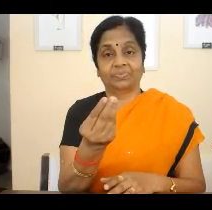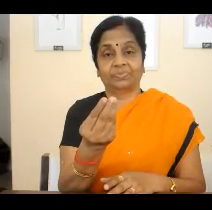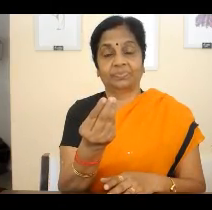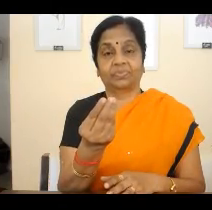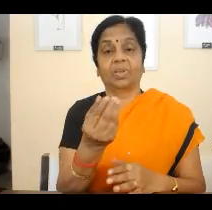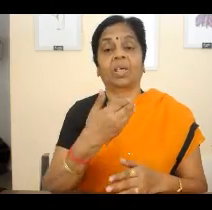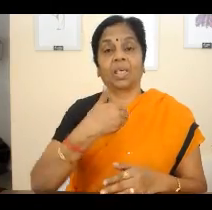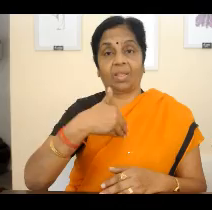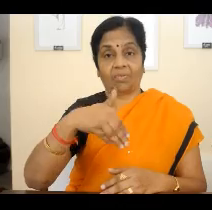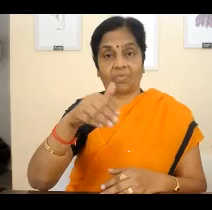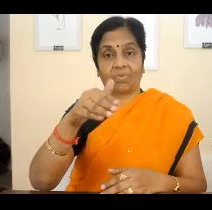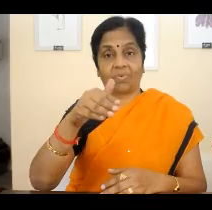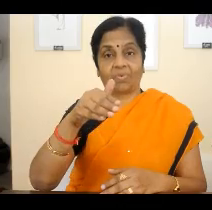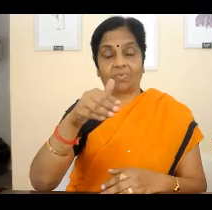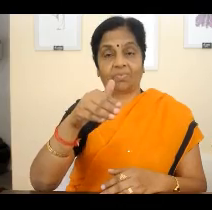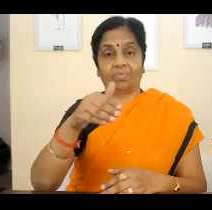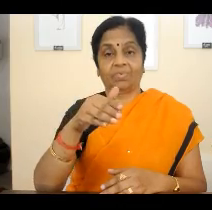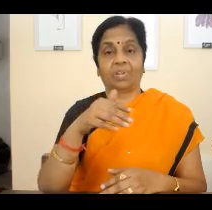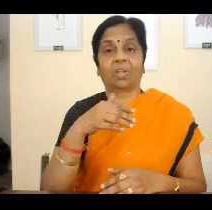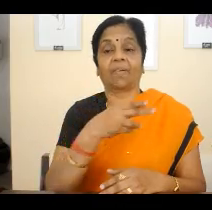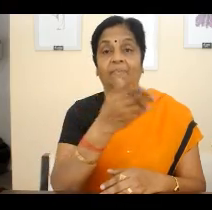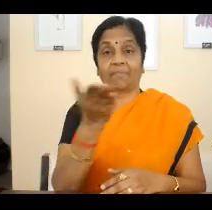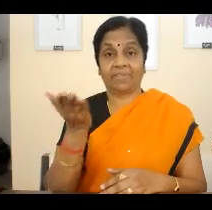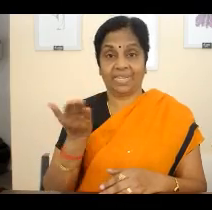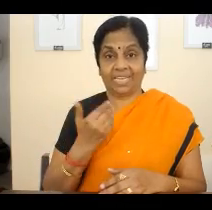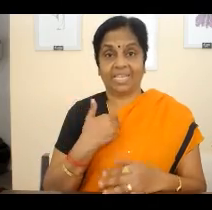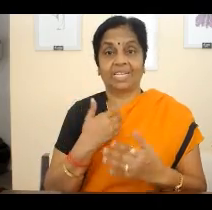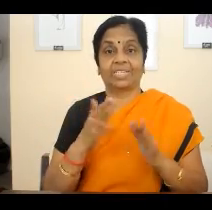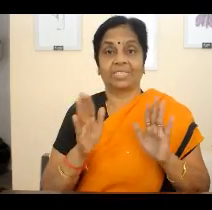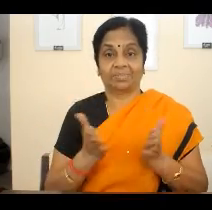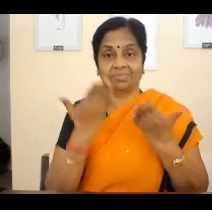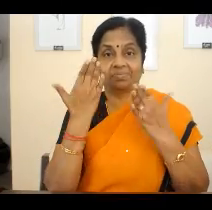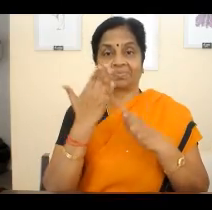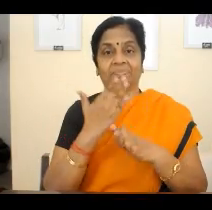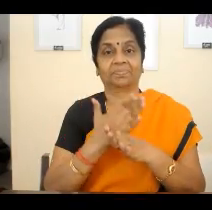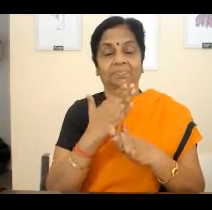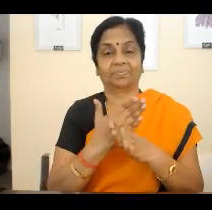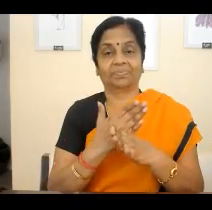Therefore, we should start work towards